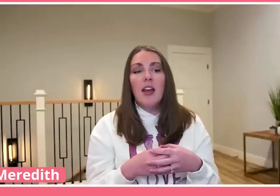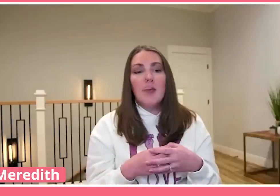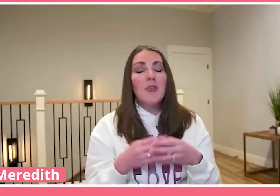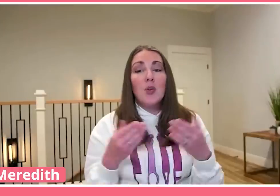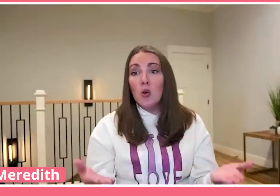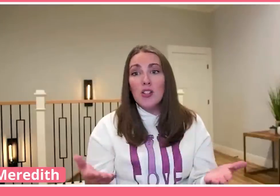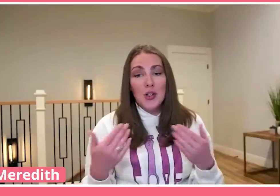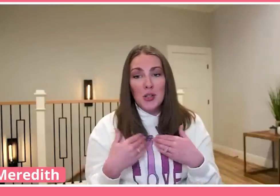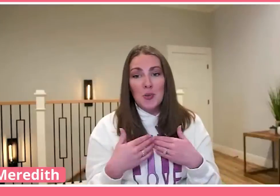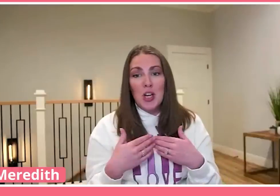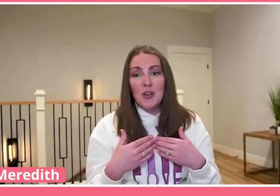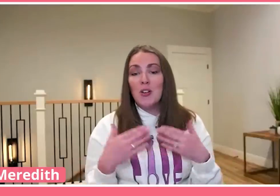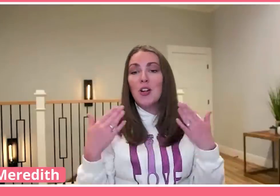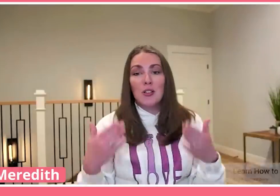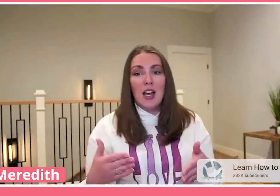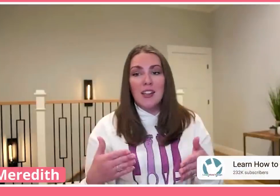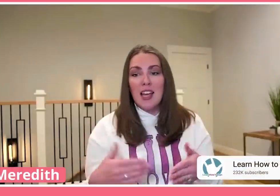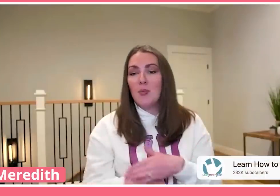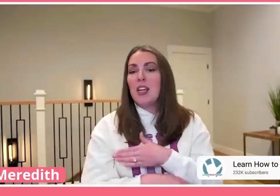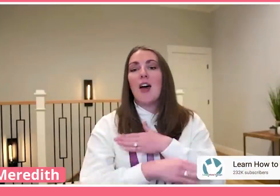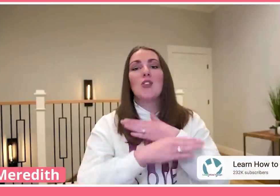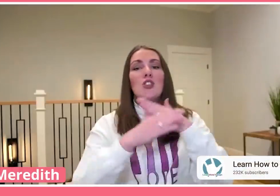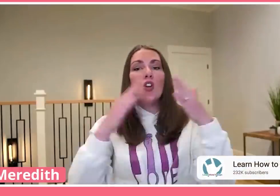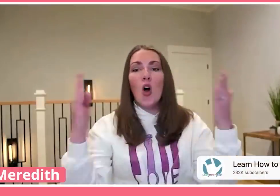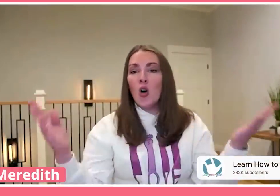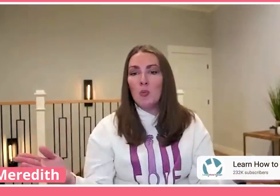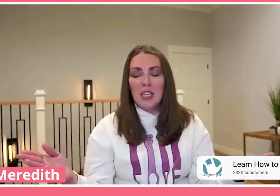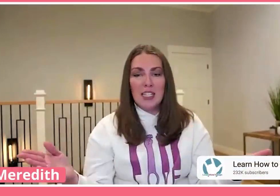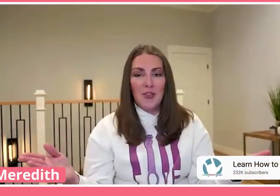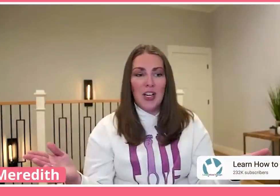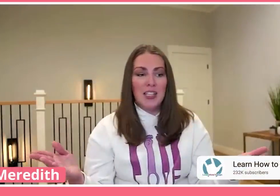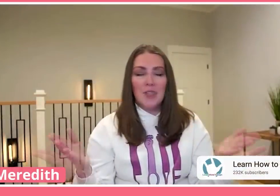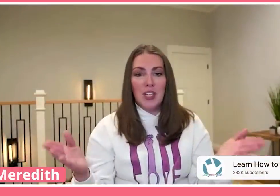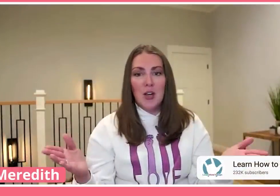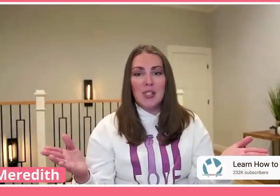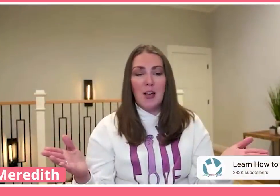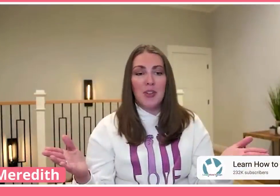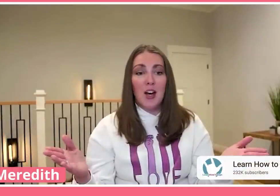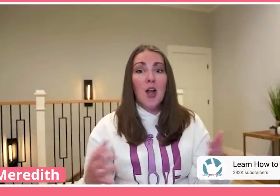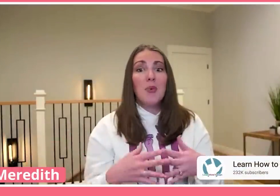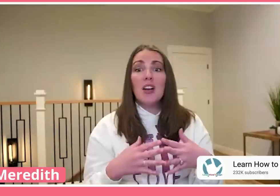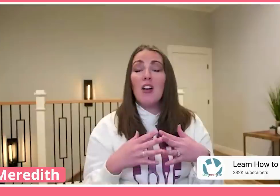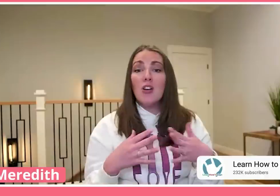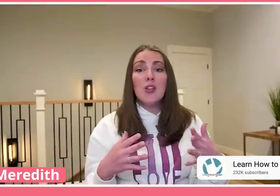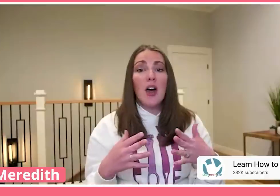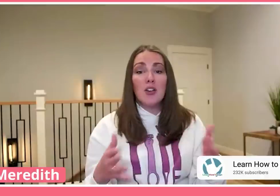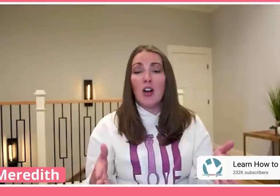Of course, our YouTube channel, Learn How to Sign. We have so many different videos out there, but there are also other content